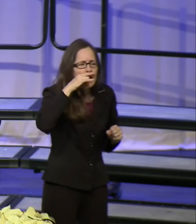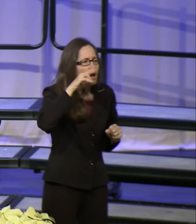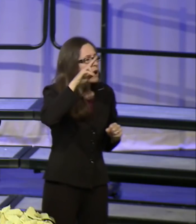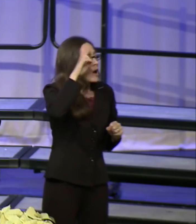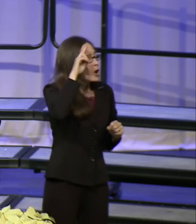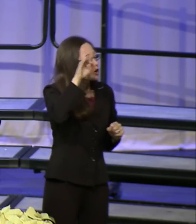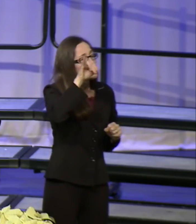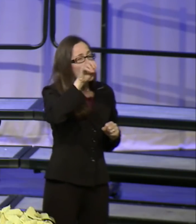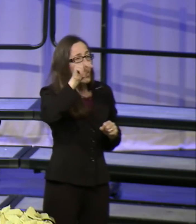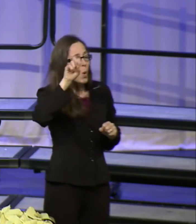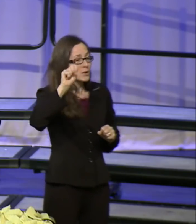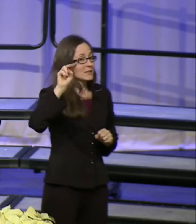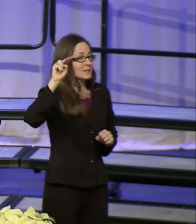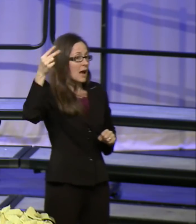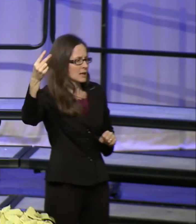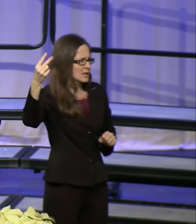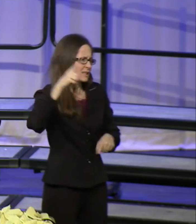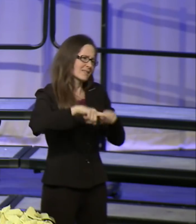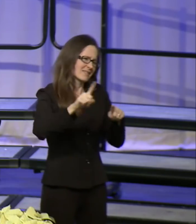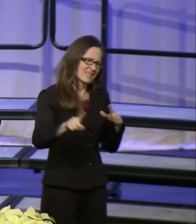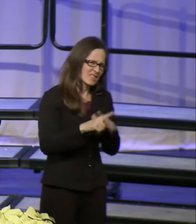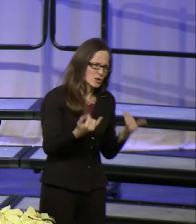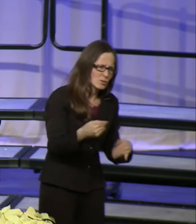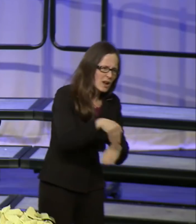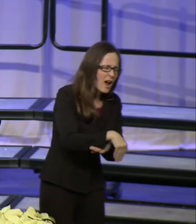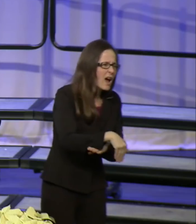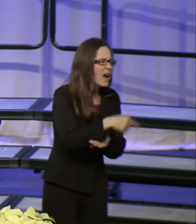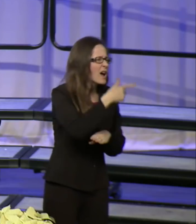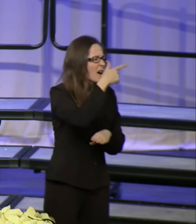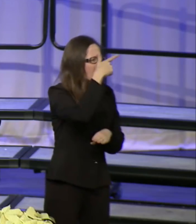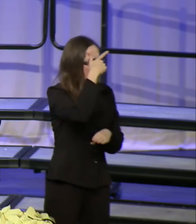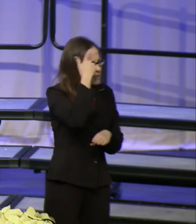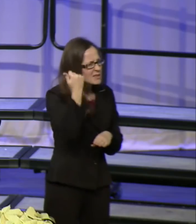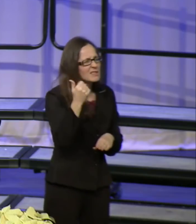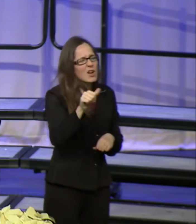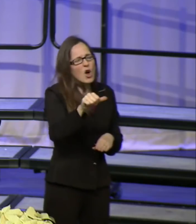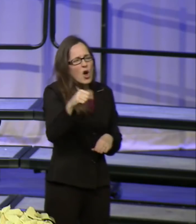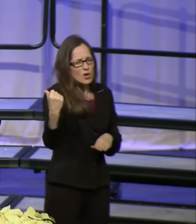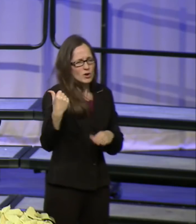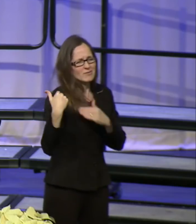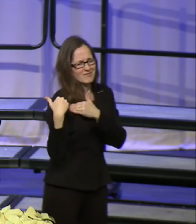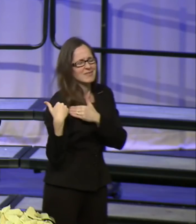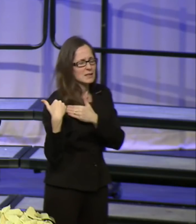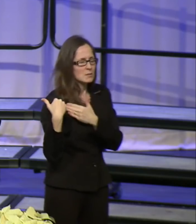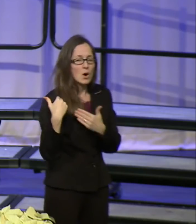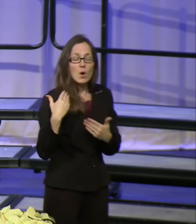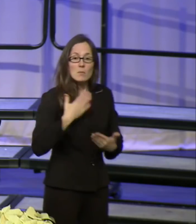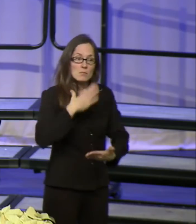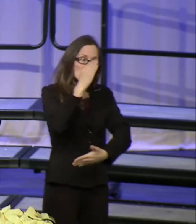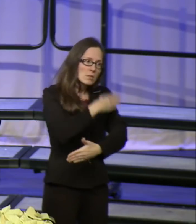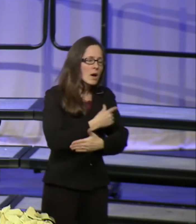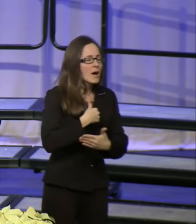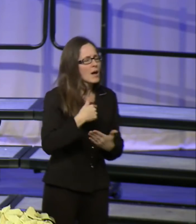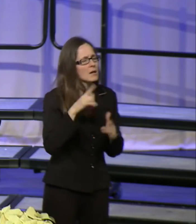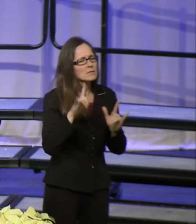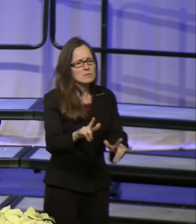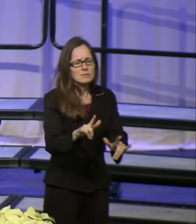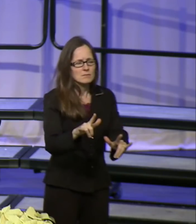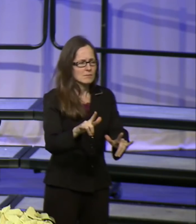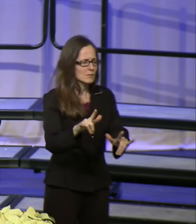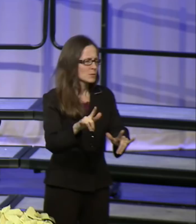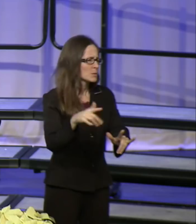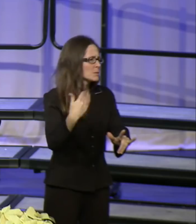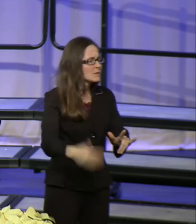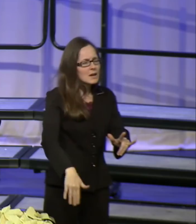make it tonight due to a track obligation. He's also live streaming. Son, I love you more than you know. Keep doing all that you do.